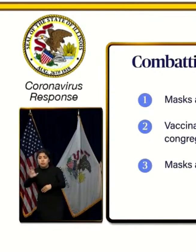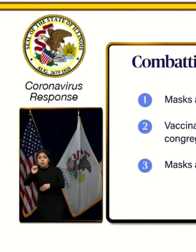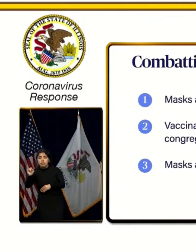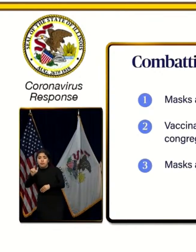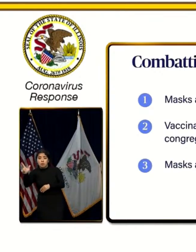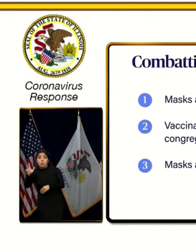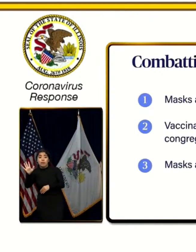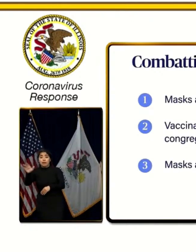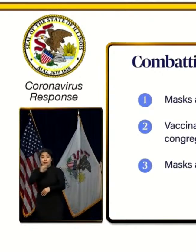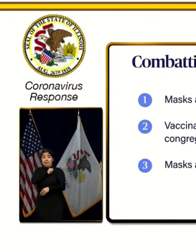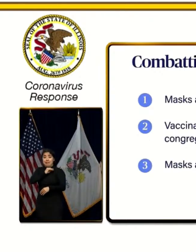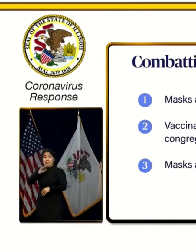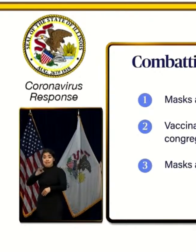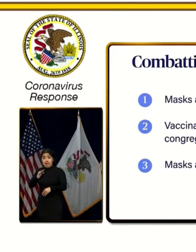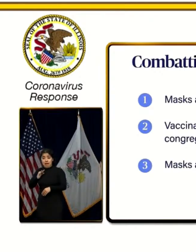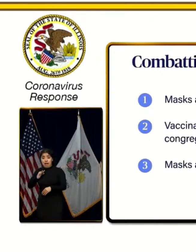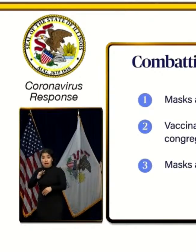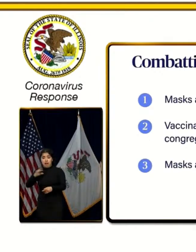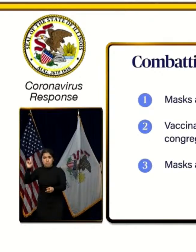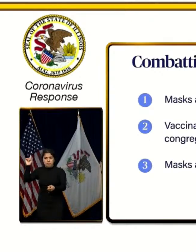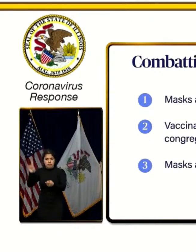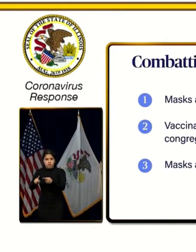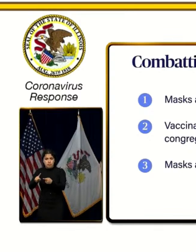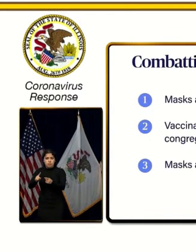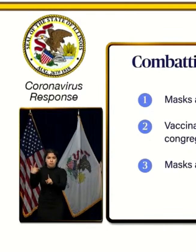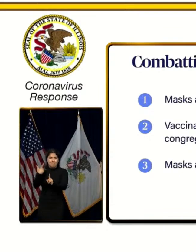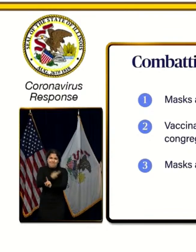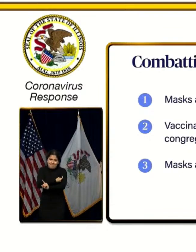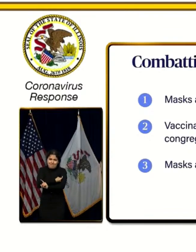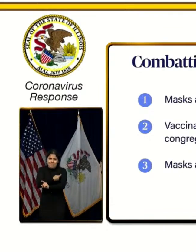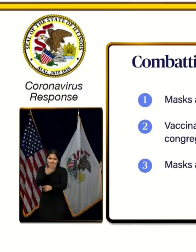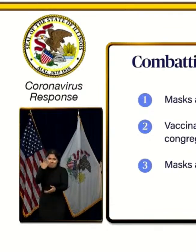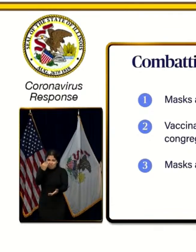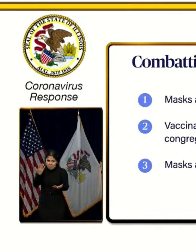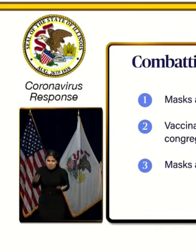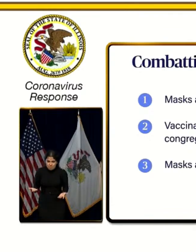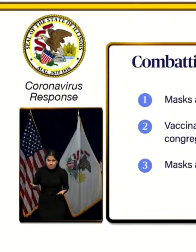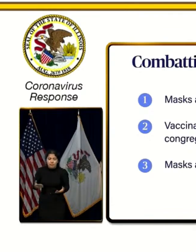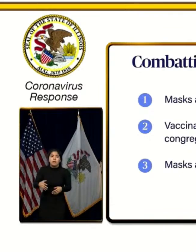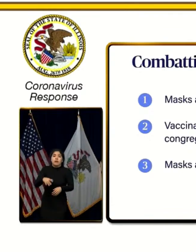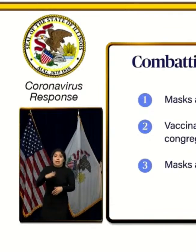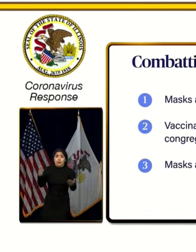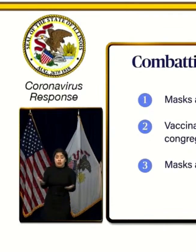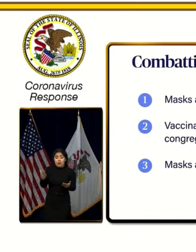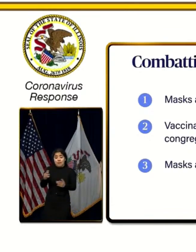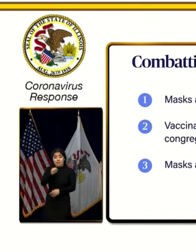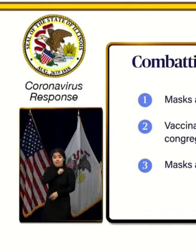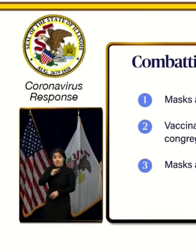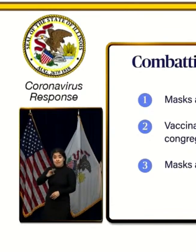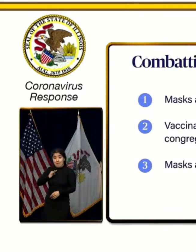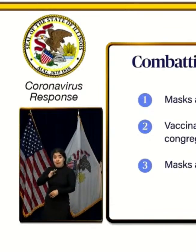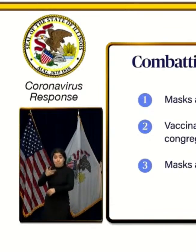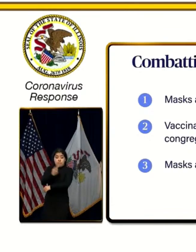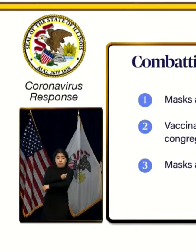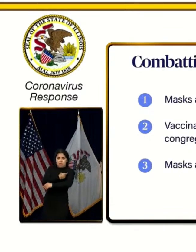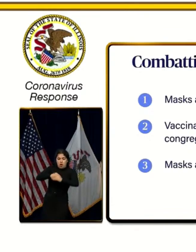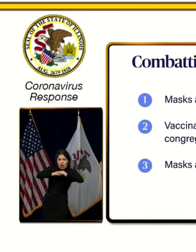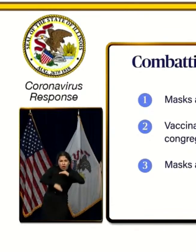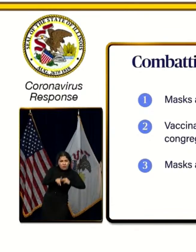At a troubling number of facilities, staff vaccination rates are below 25%.